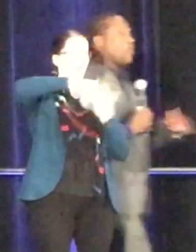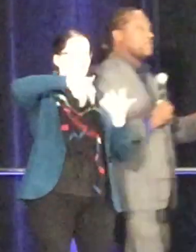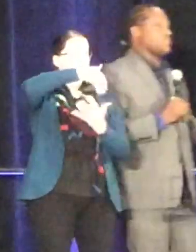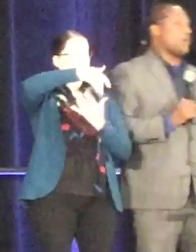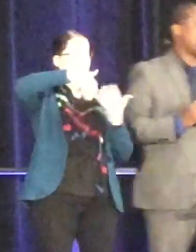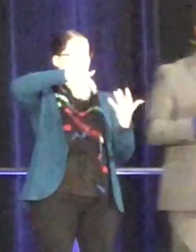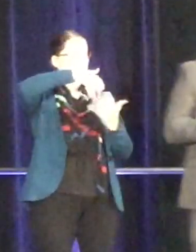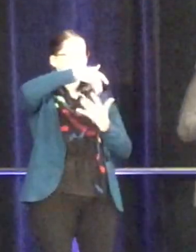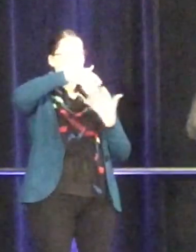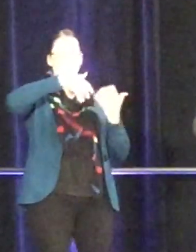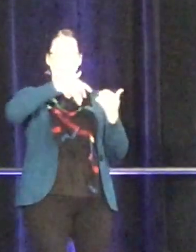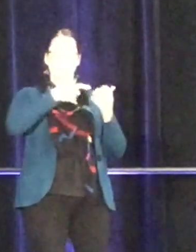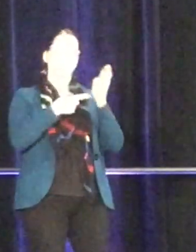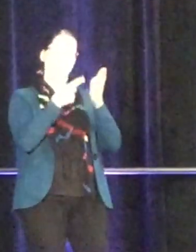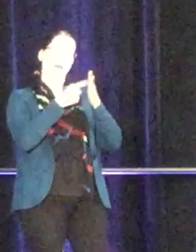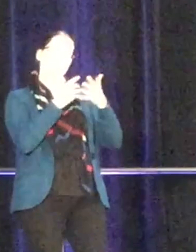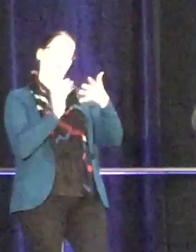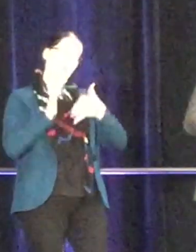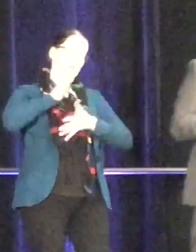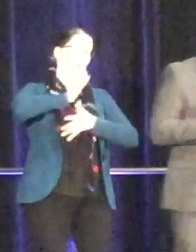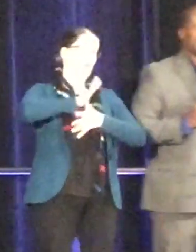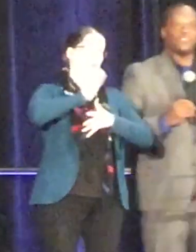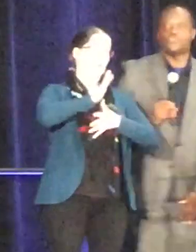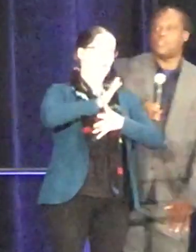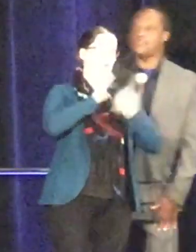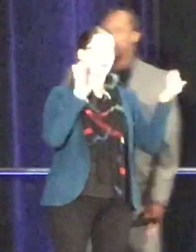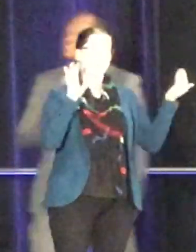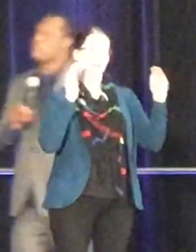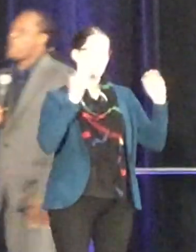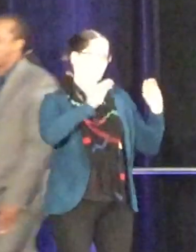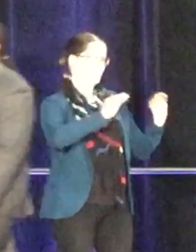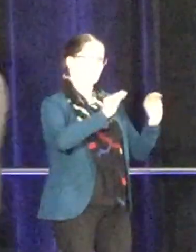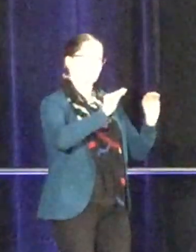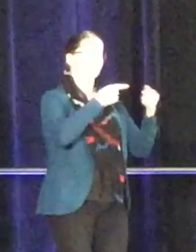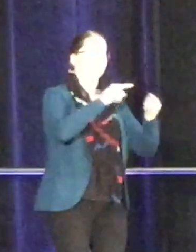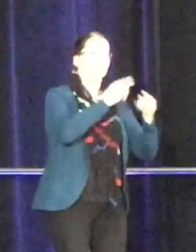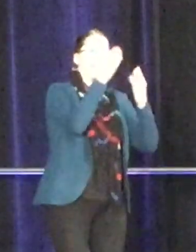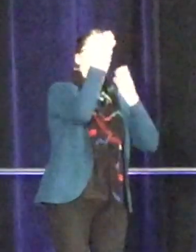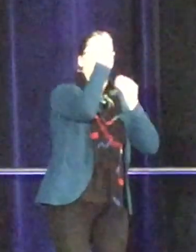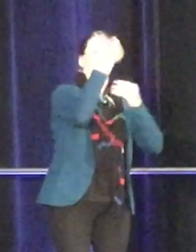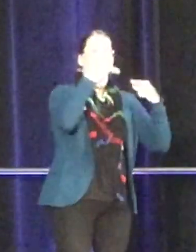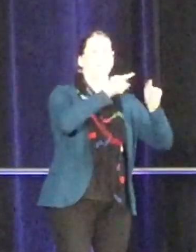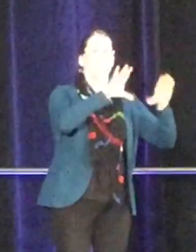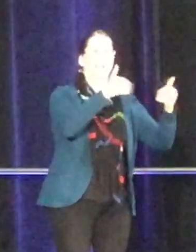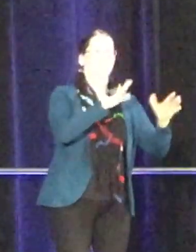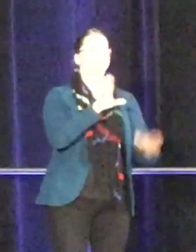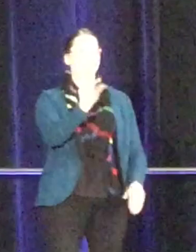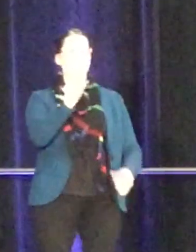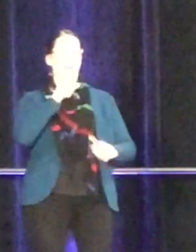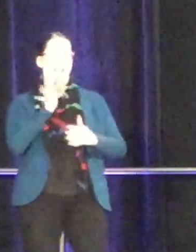what you want us to talk about. Okay? The act of socializing is more important than what you want us to talk about.